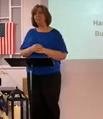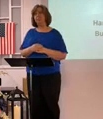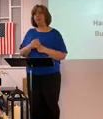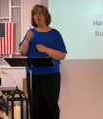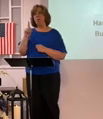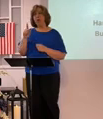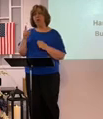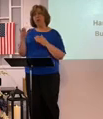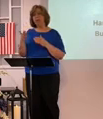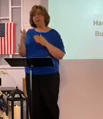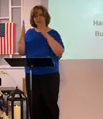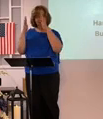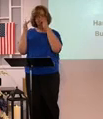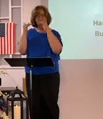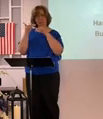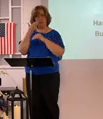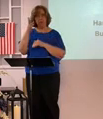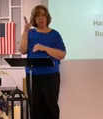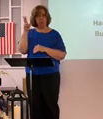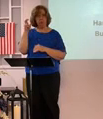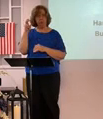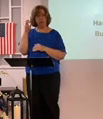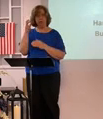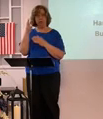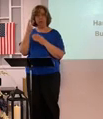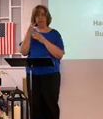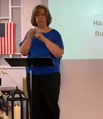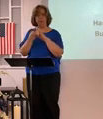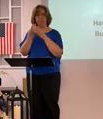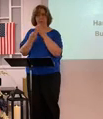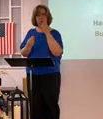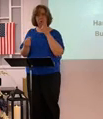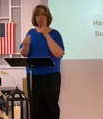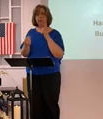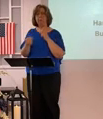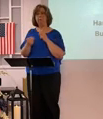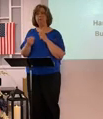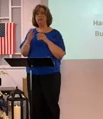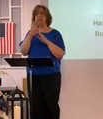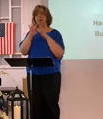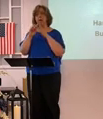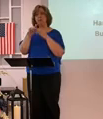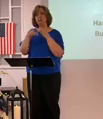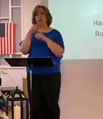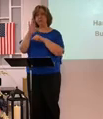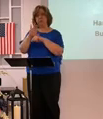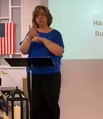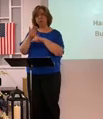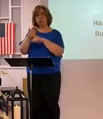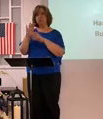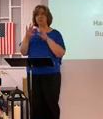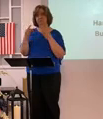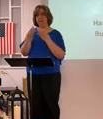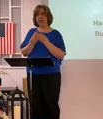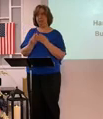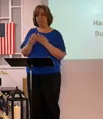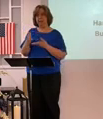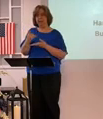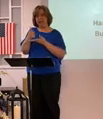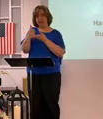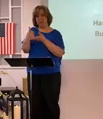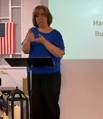hope you heard in both of what they were talking about, and they were talking about their church family being with them, walking through